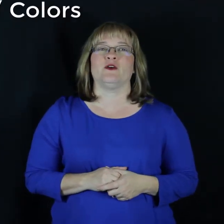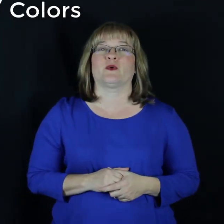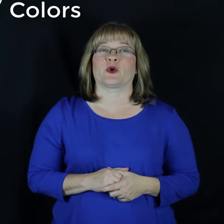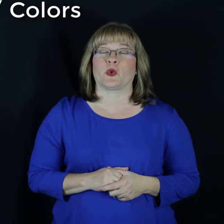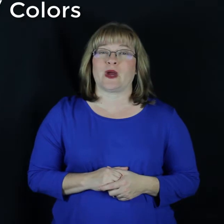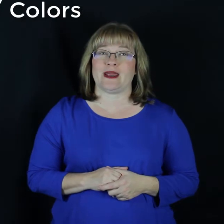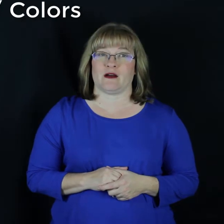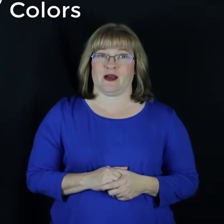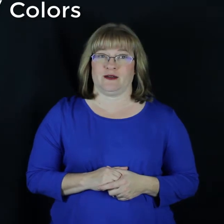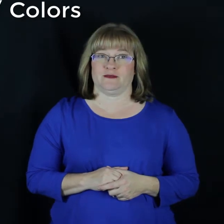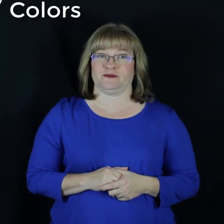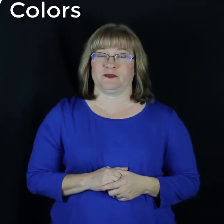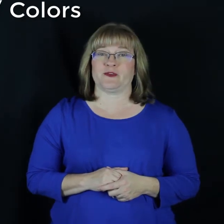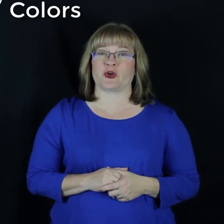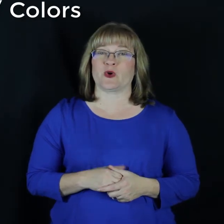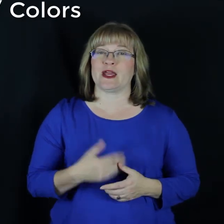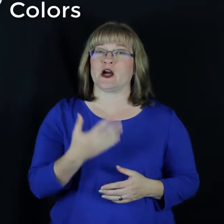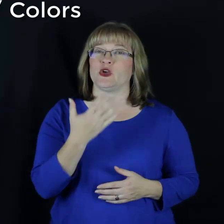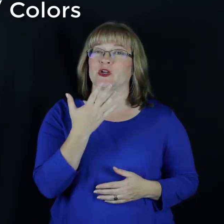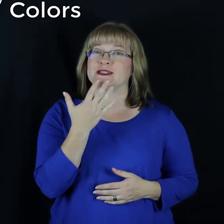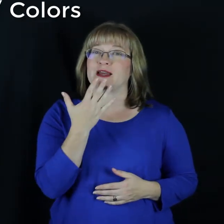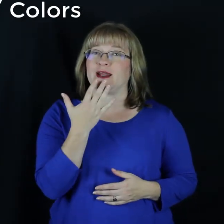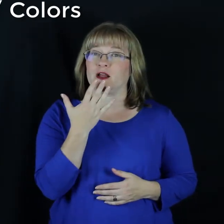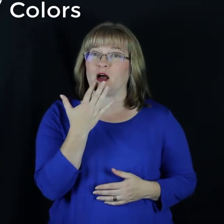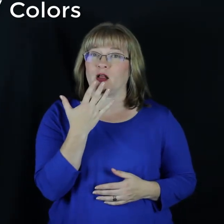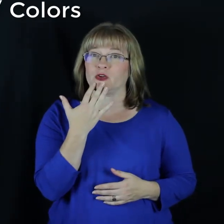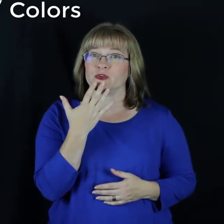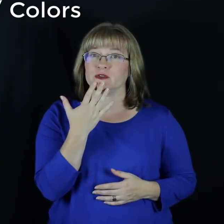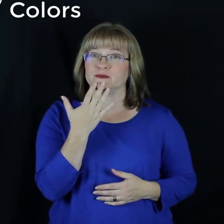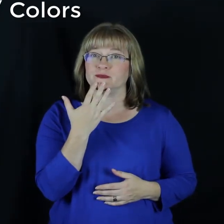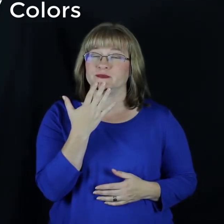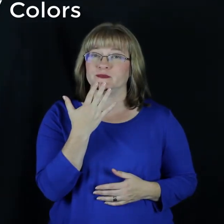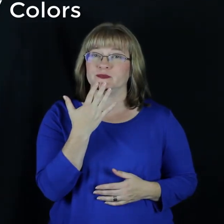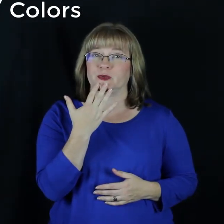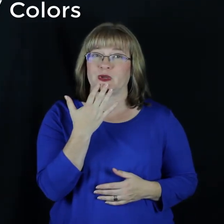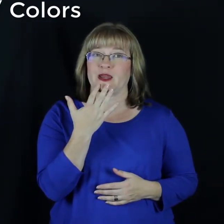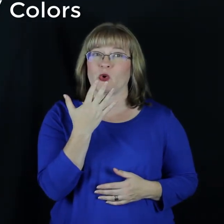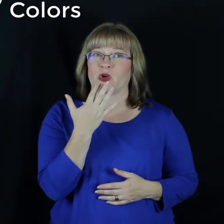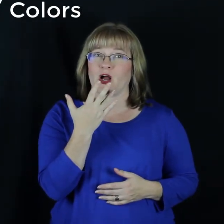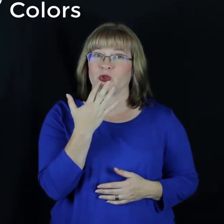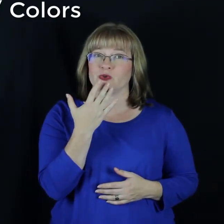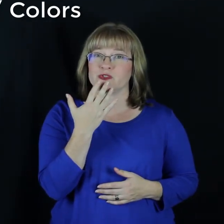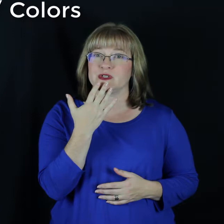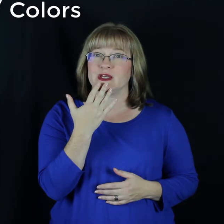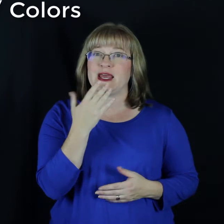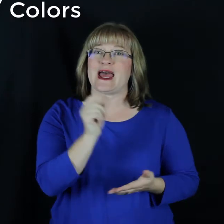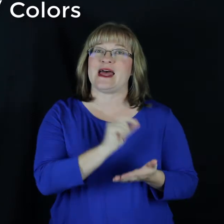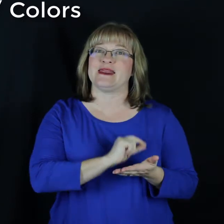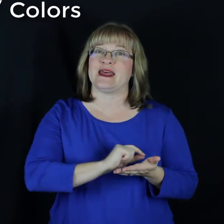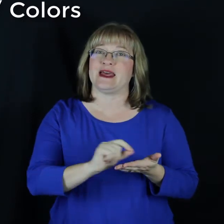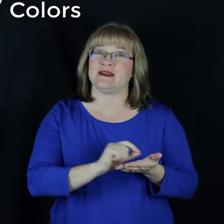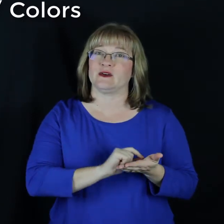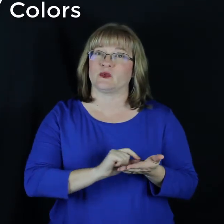For crayon, you're going to sign color, okay, or colors, and then